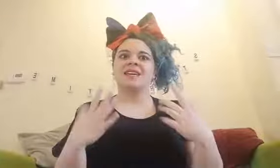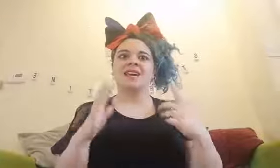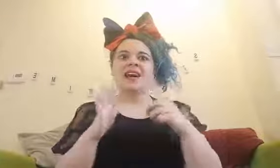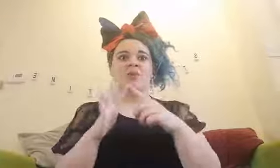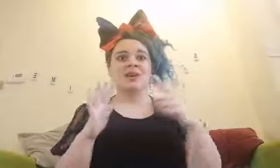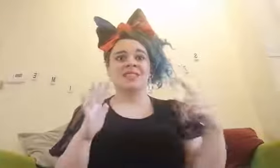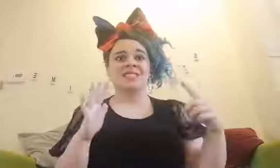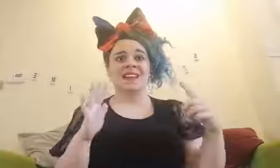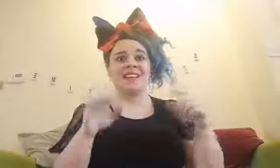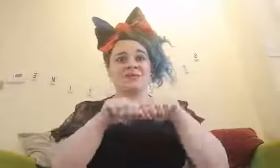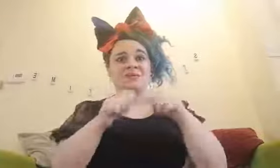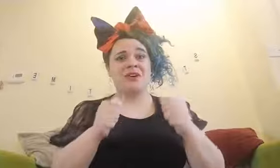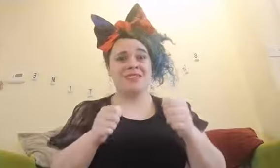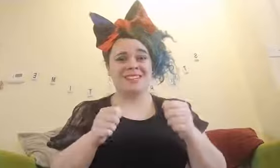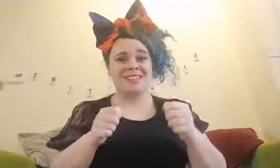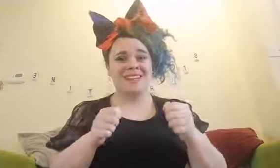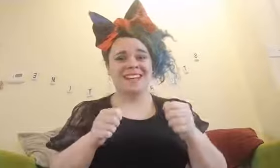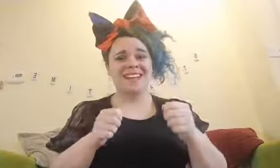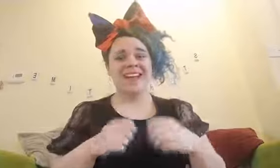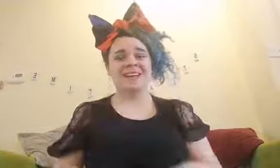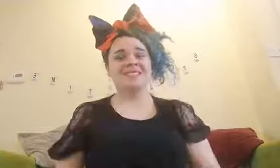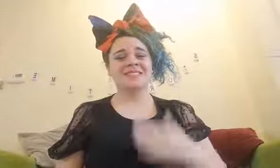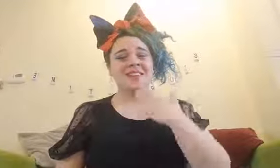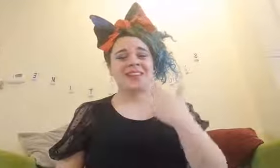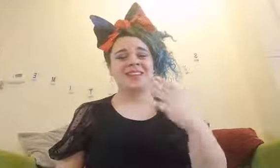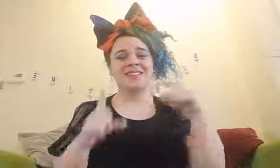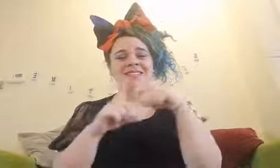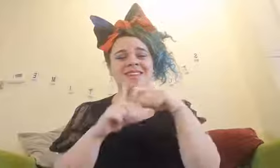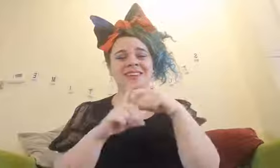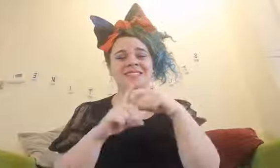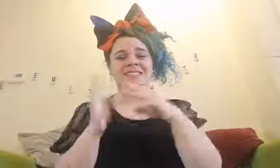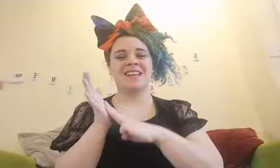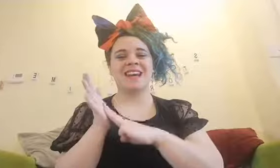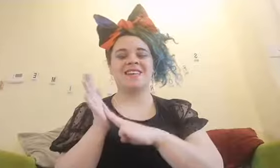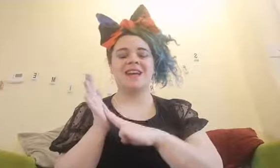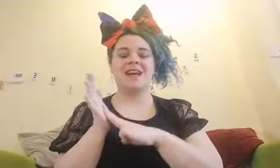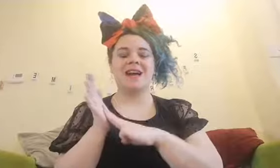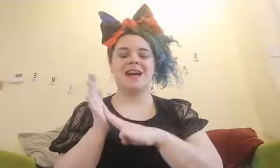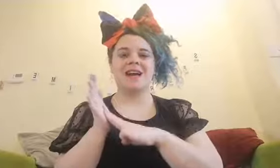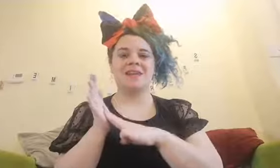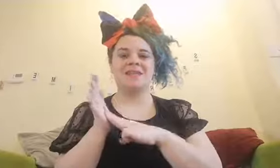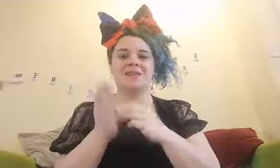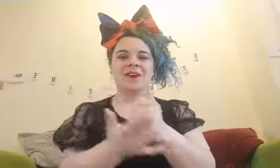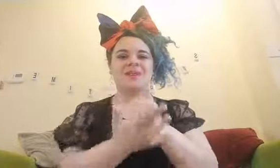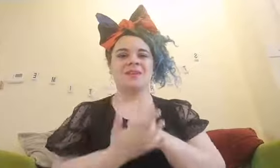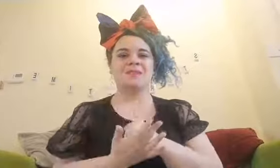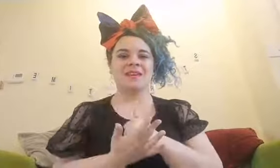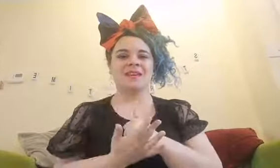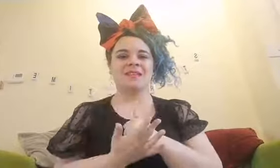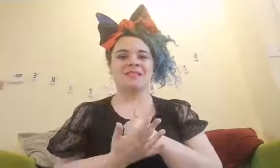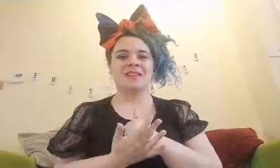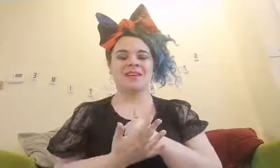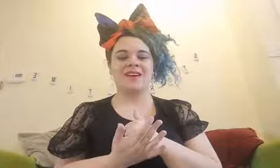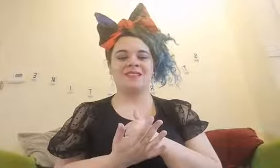Sadly, our internet is broken. So thank you to Katie McGarry for helping me so that I could